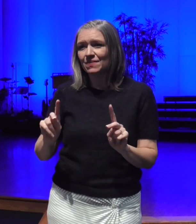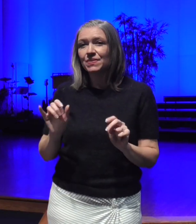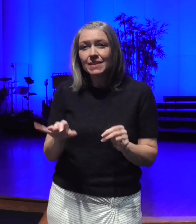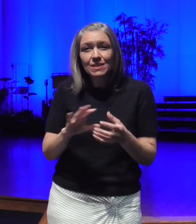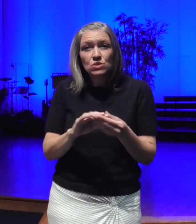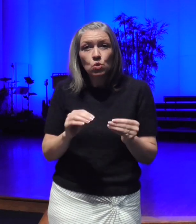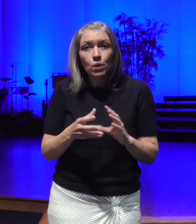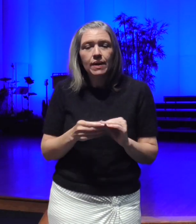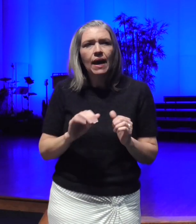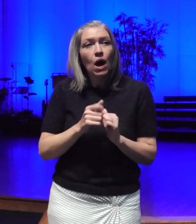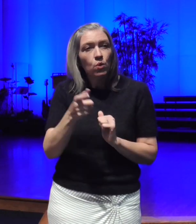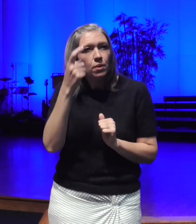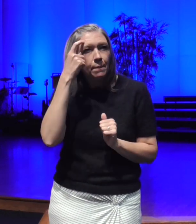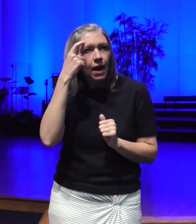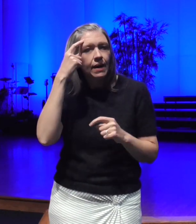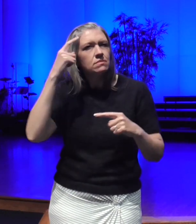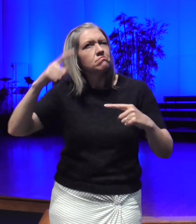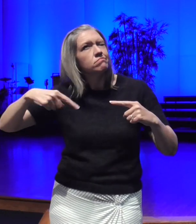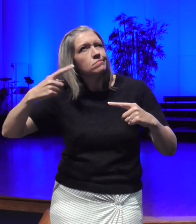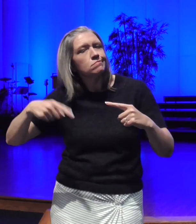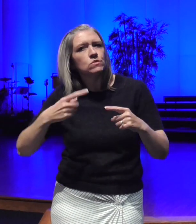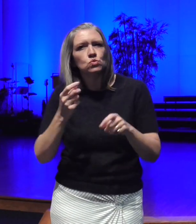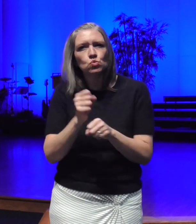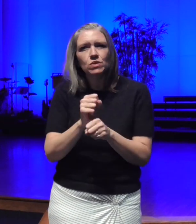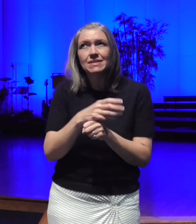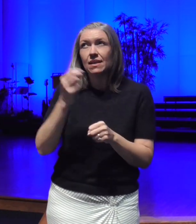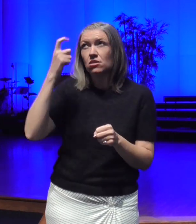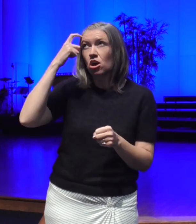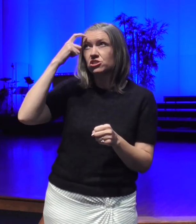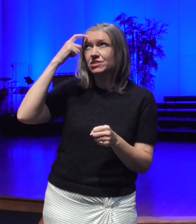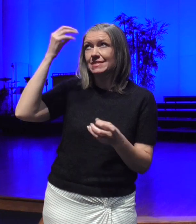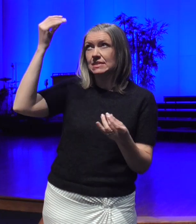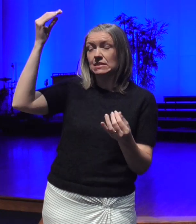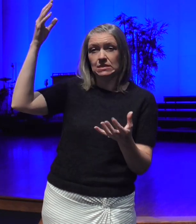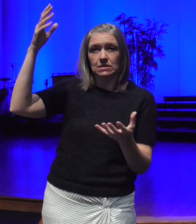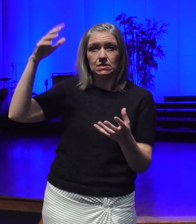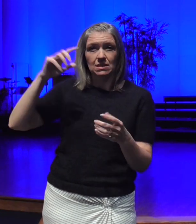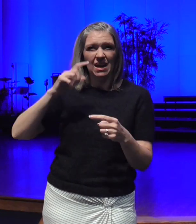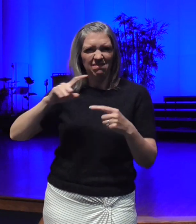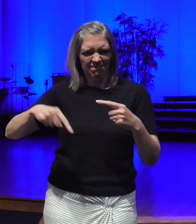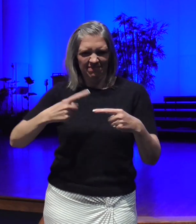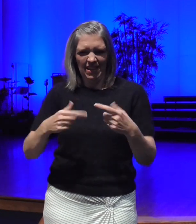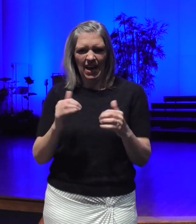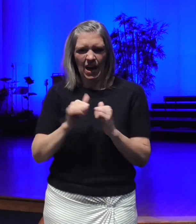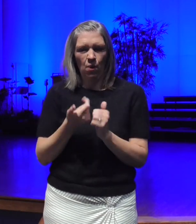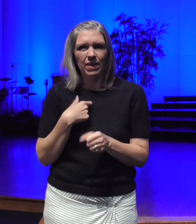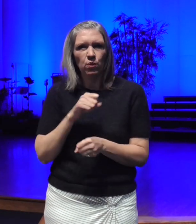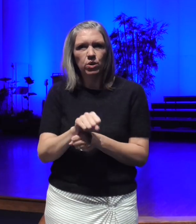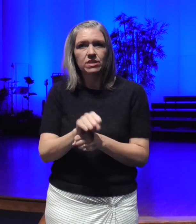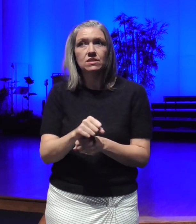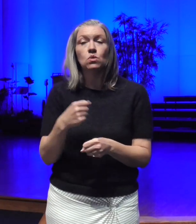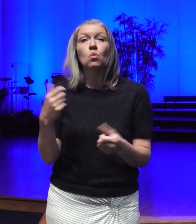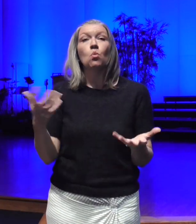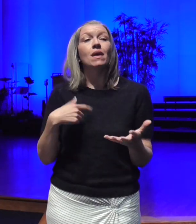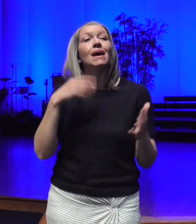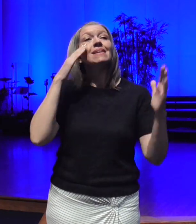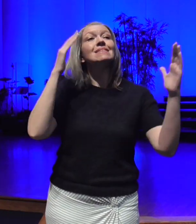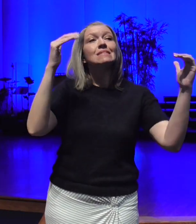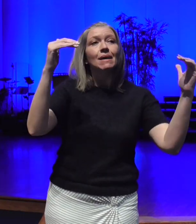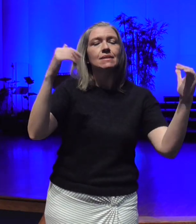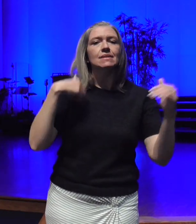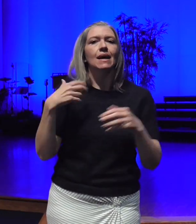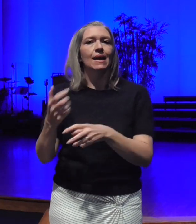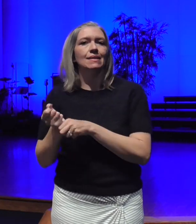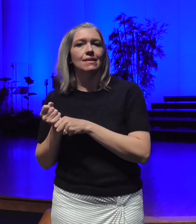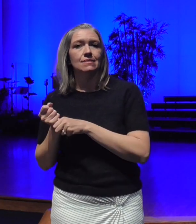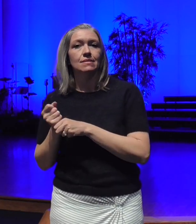the mind works and the way consciousness works is that what you and I expect, we get. So life is